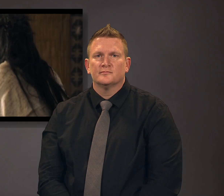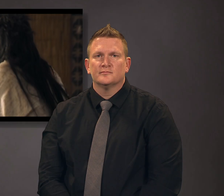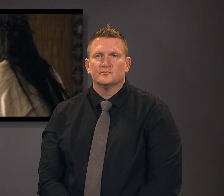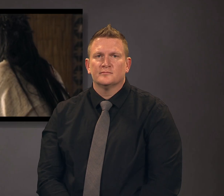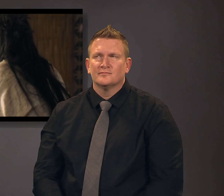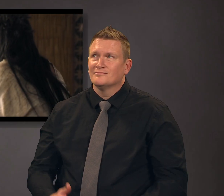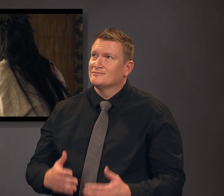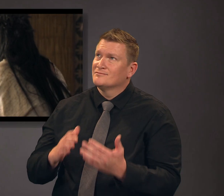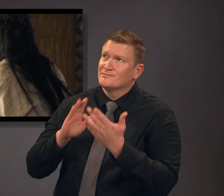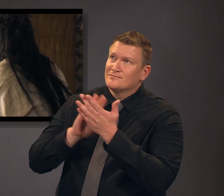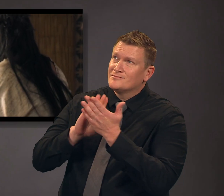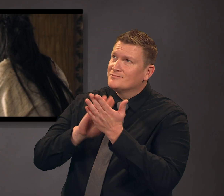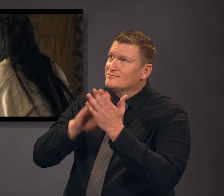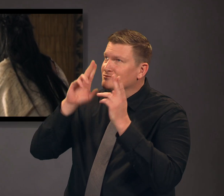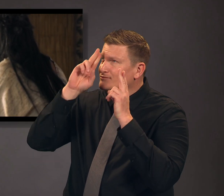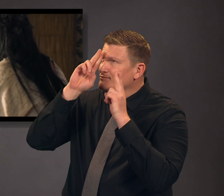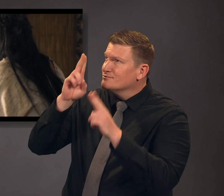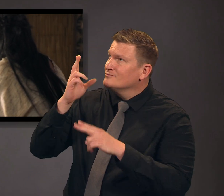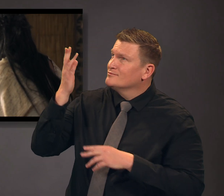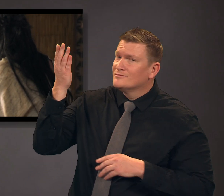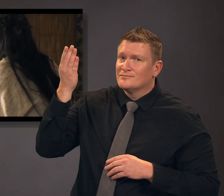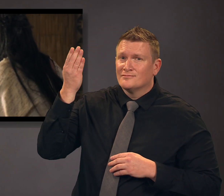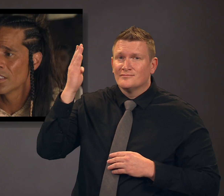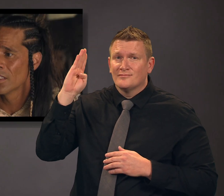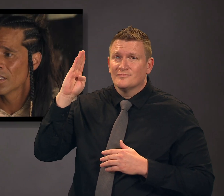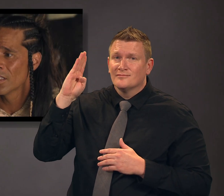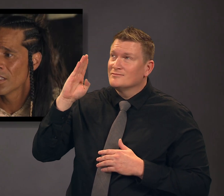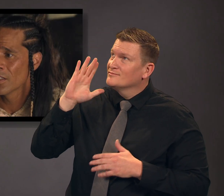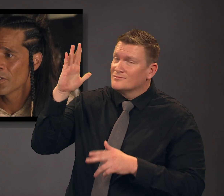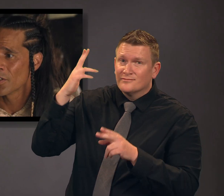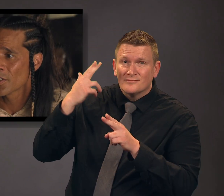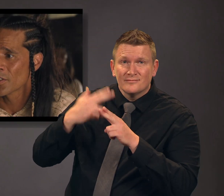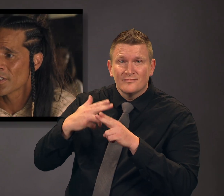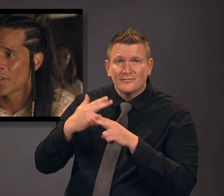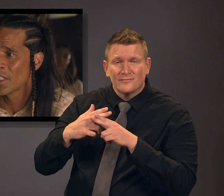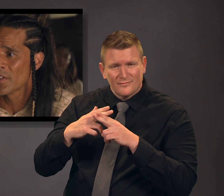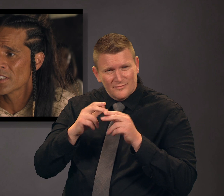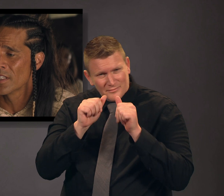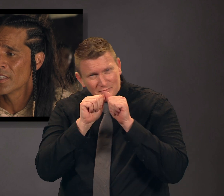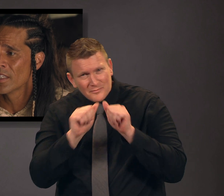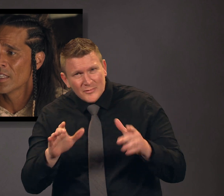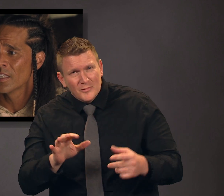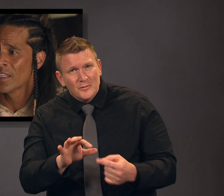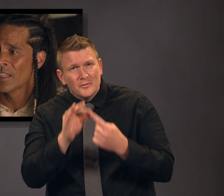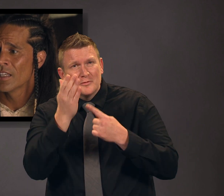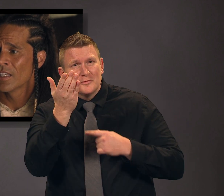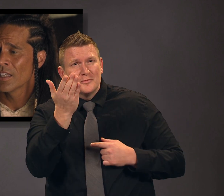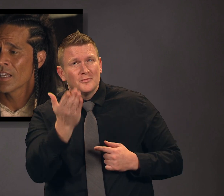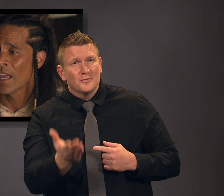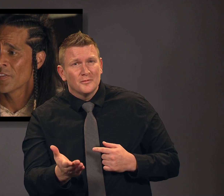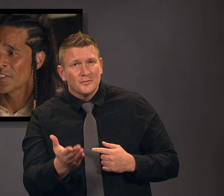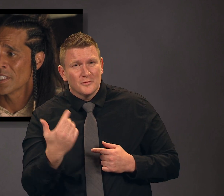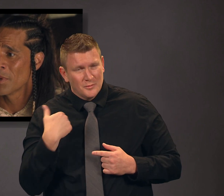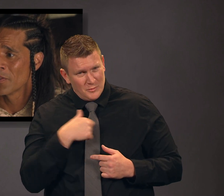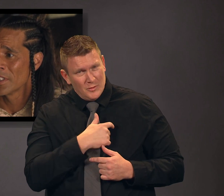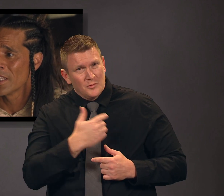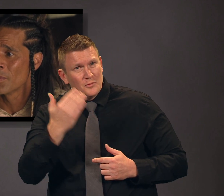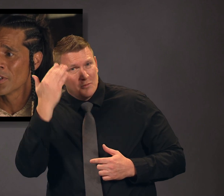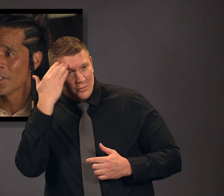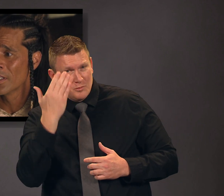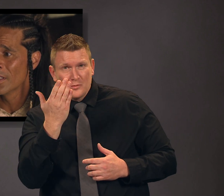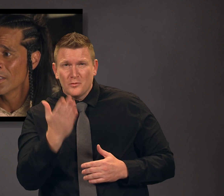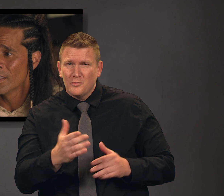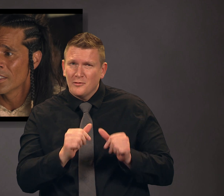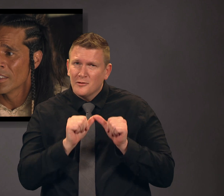Blessed be the name of God, and blessed art thou. For as sure as thou livest, I have seen my